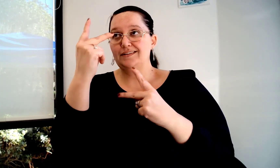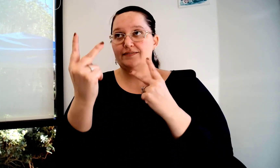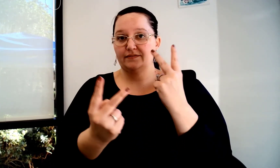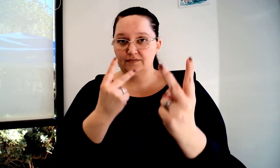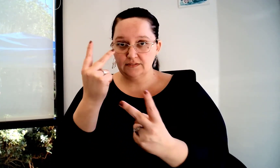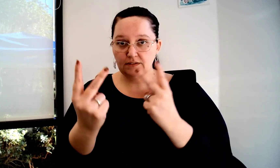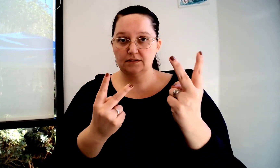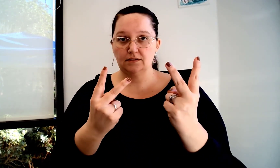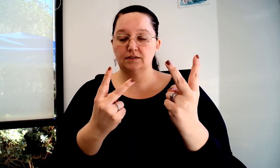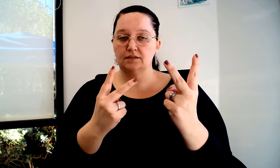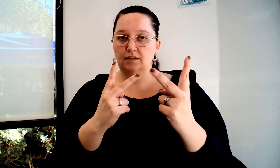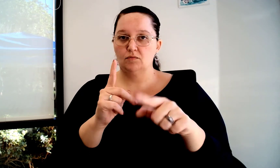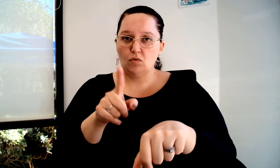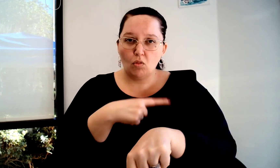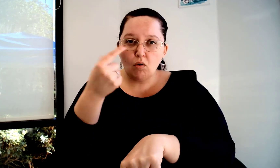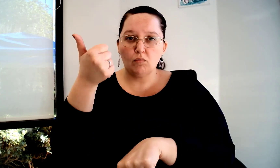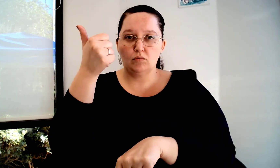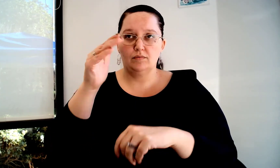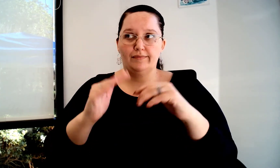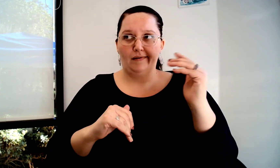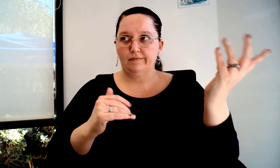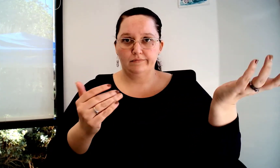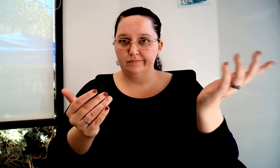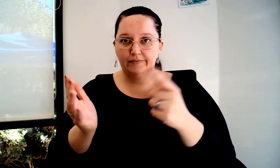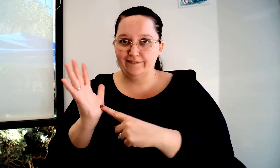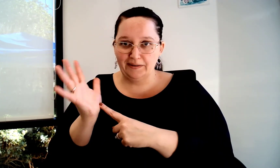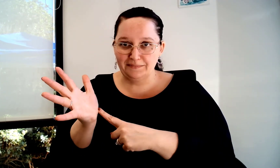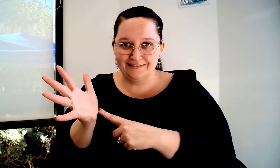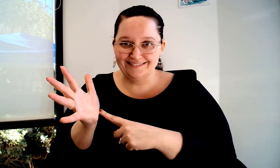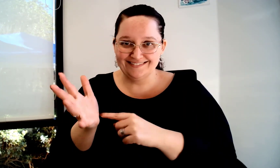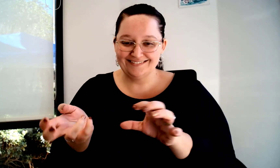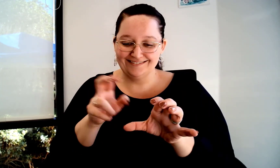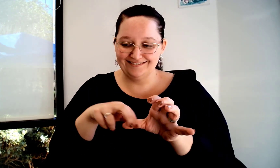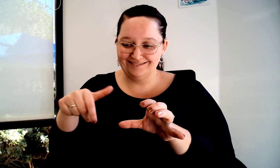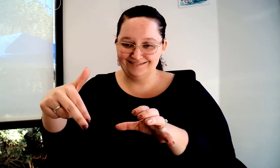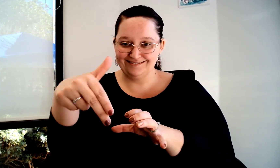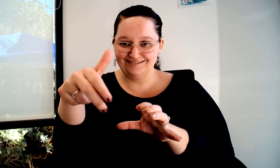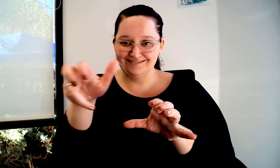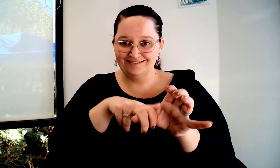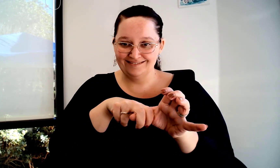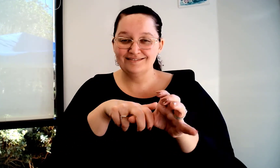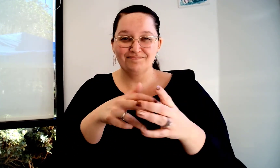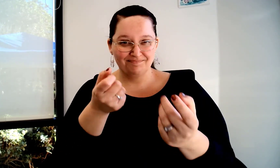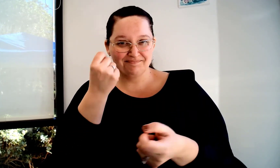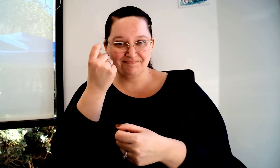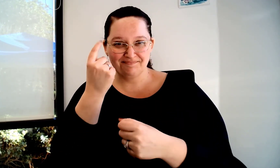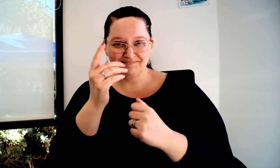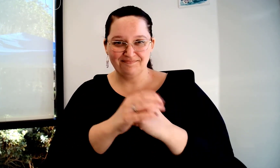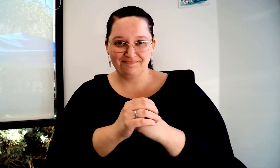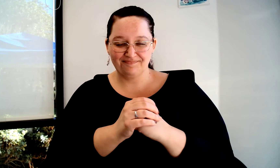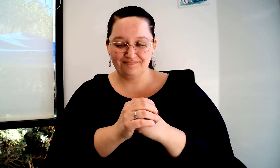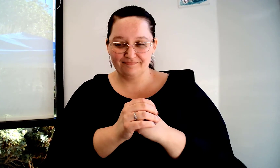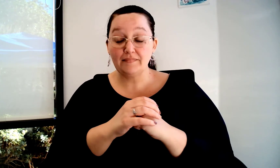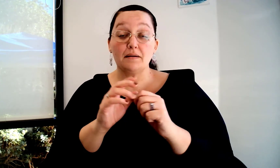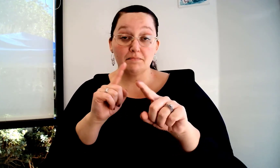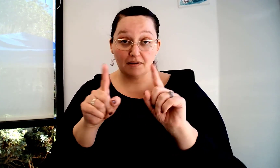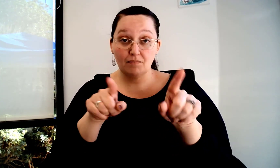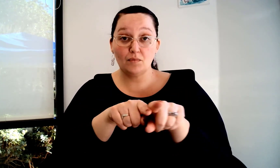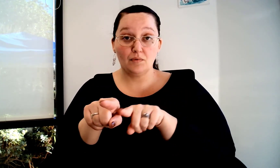touch. This sign means to visit for longer than 5 minutes, you know. You're not